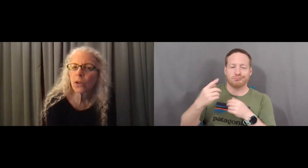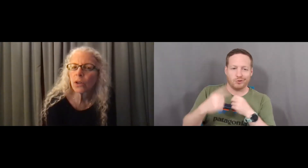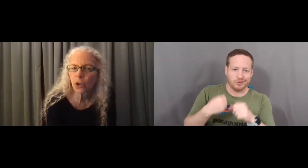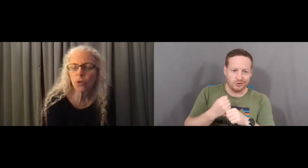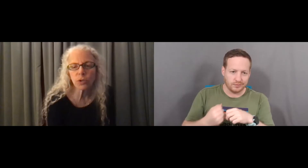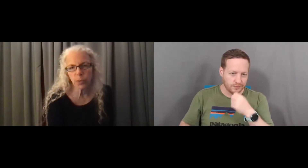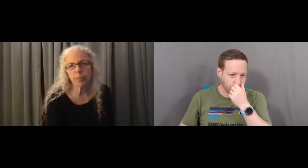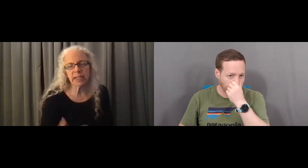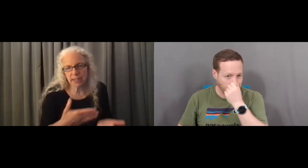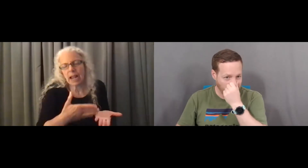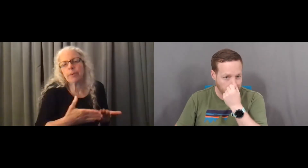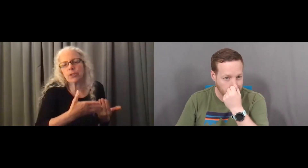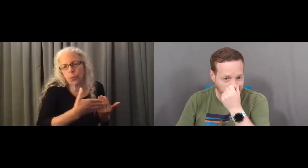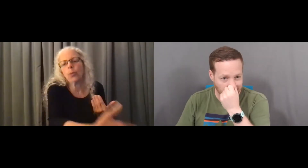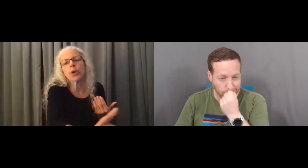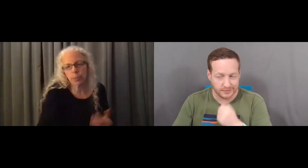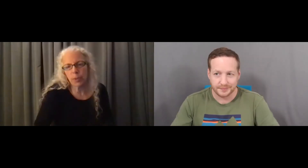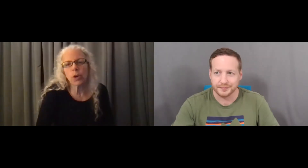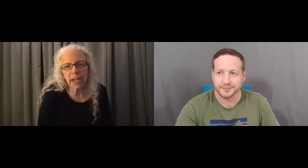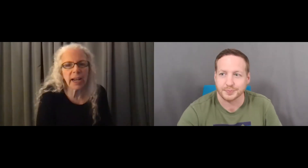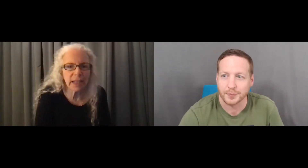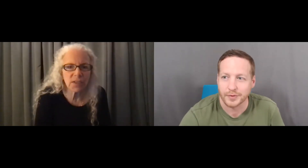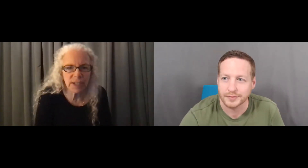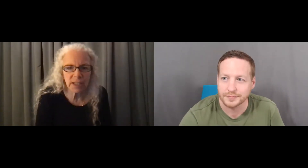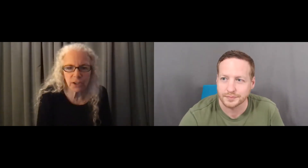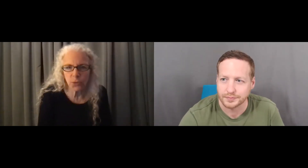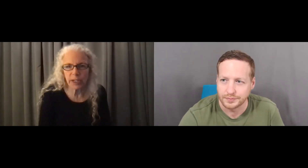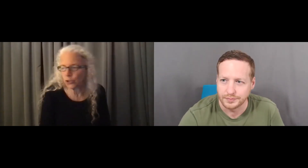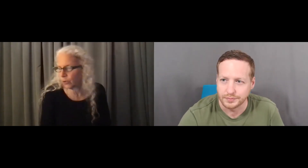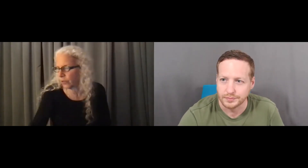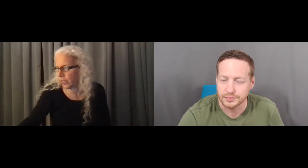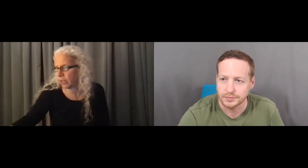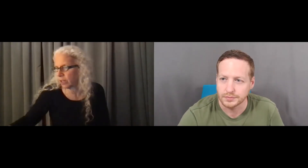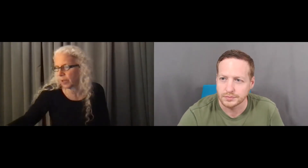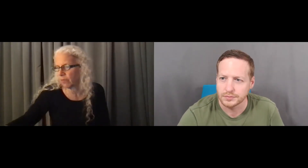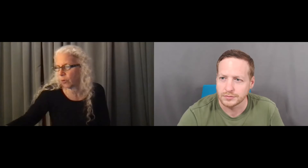the goals will be established for what we're going to be working on in this fiscal year 22 for the year coming forward,